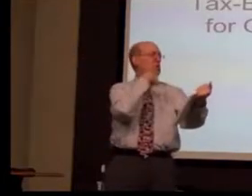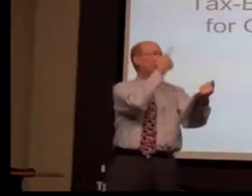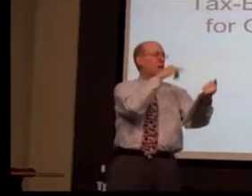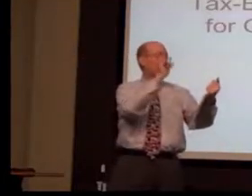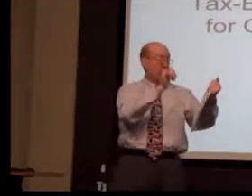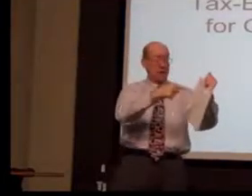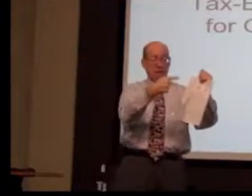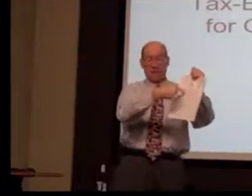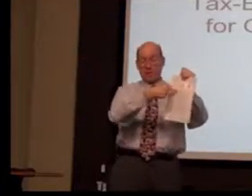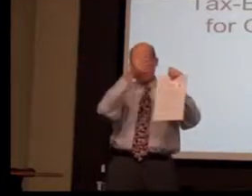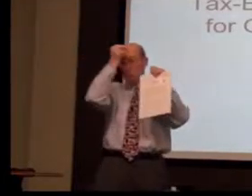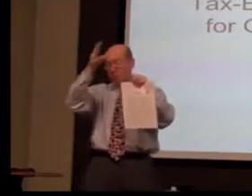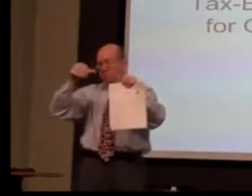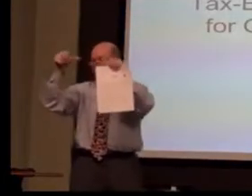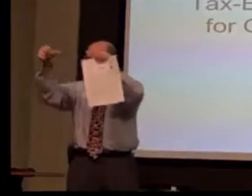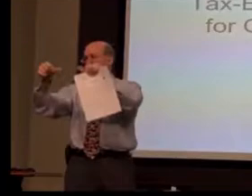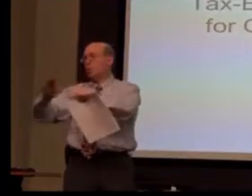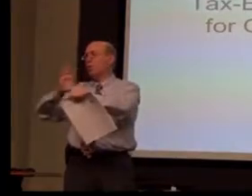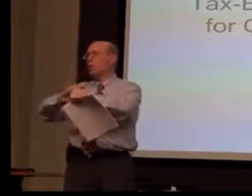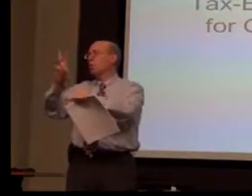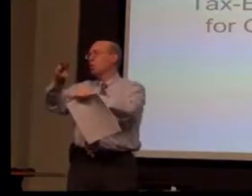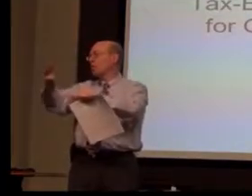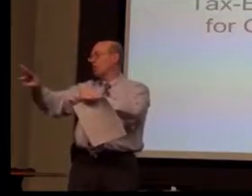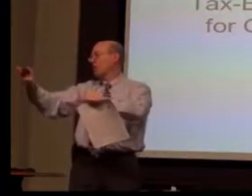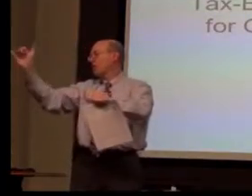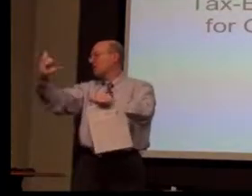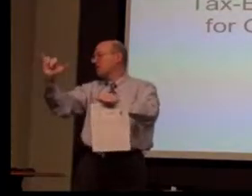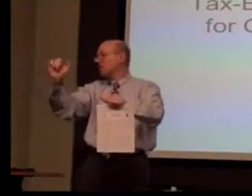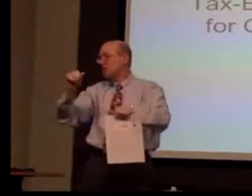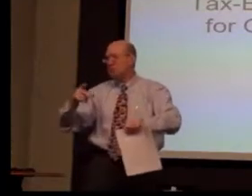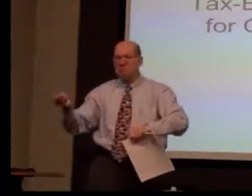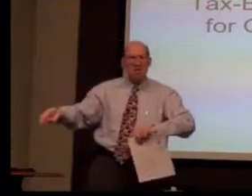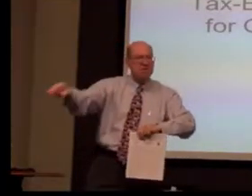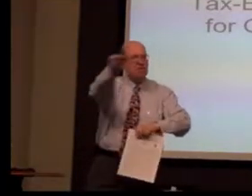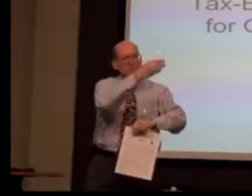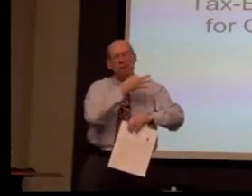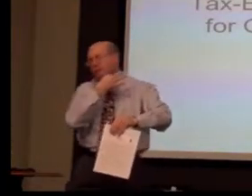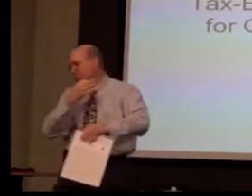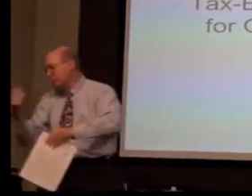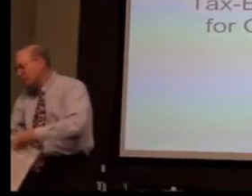this out so you guys can take a look at it and get a sense of what it looks like, what an